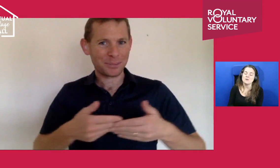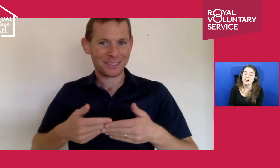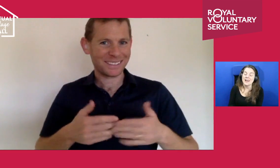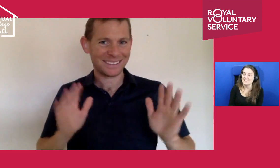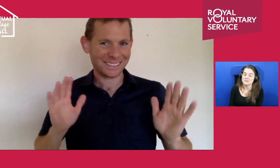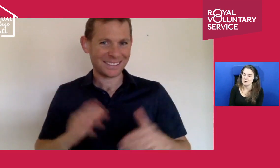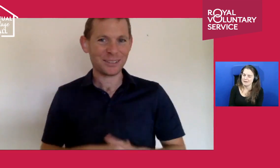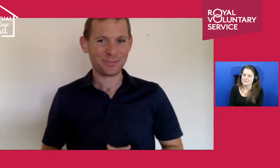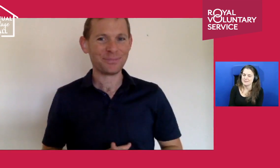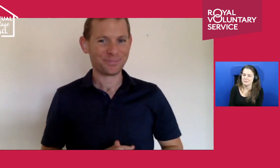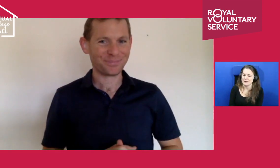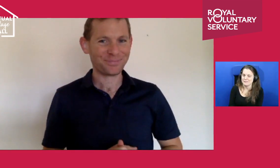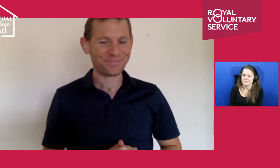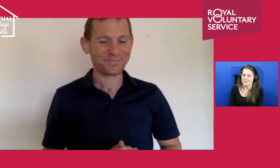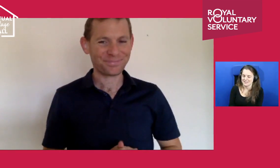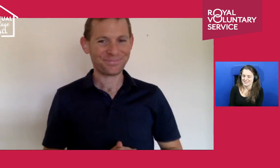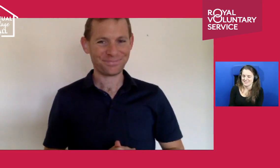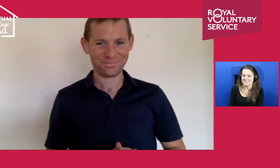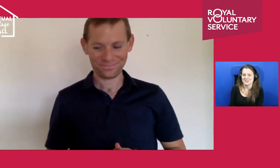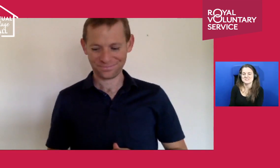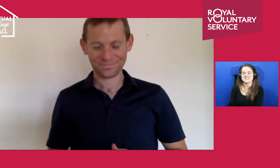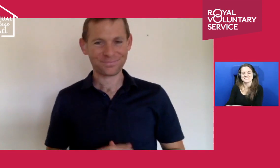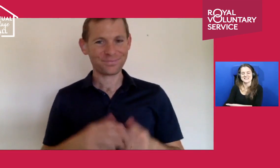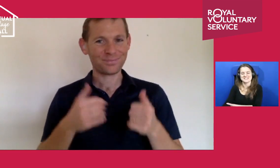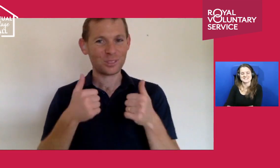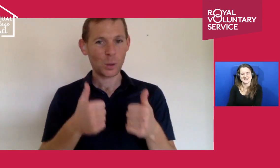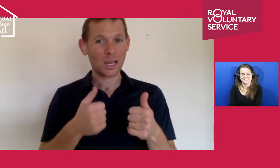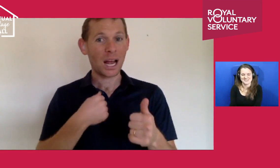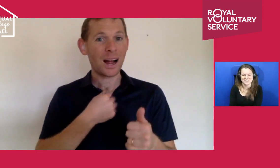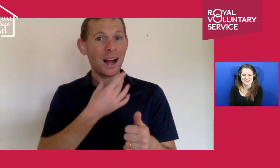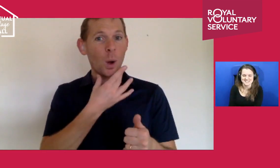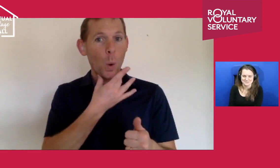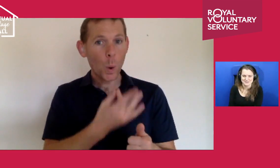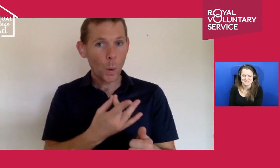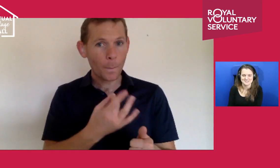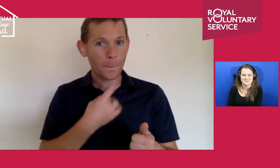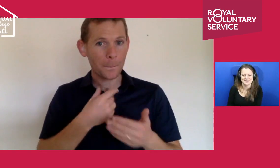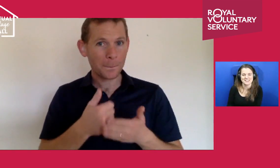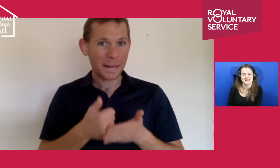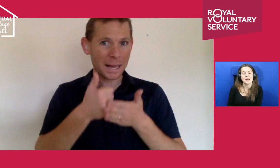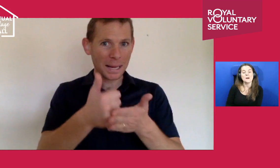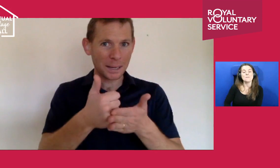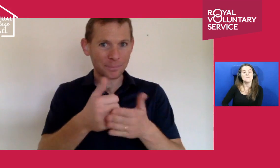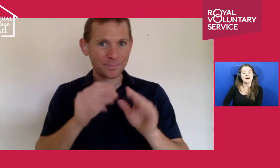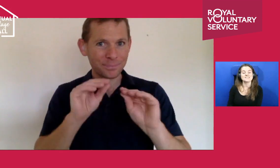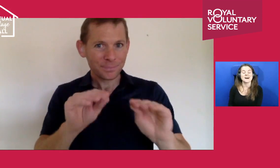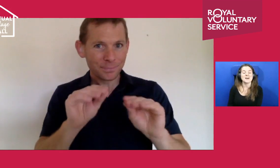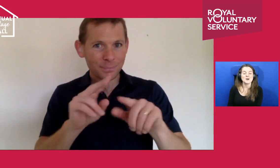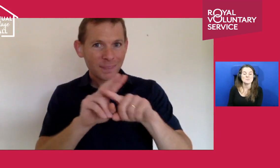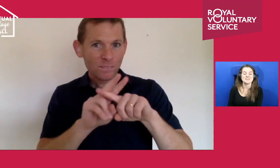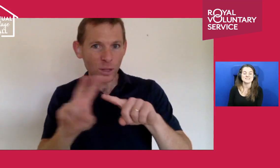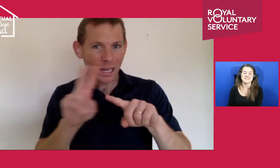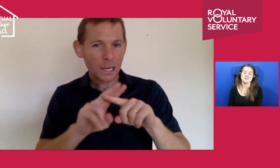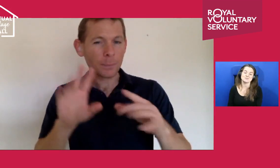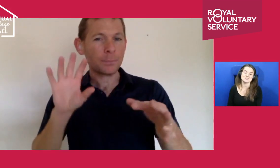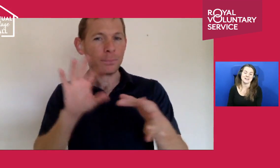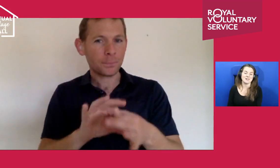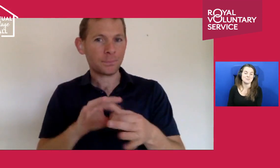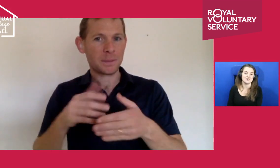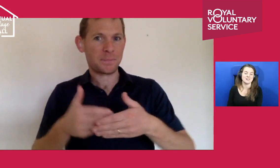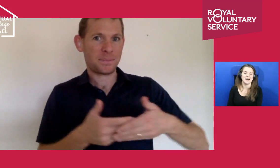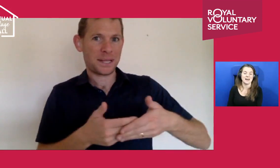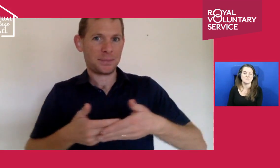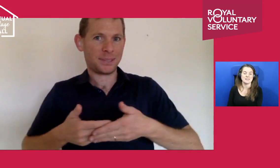no, I'm not an expert on babies or anything, so I'm just sharing my experience more than anything. But I hope that today was